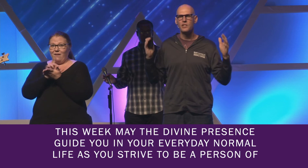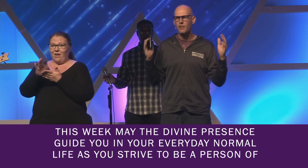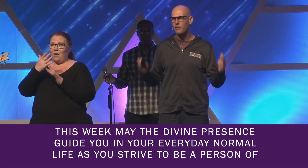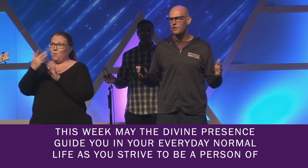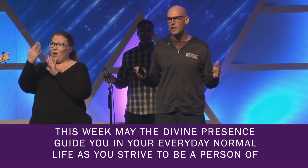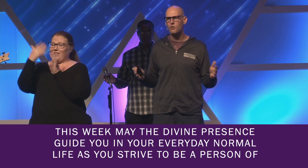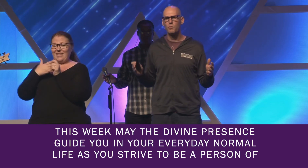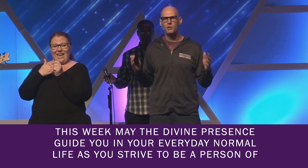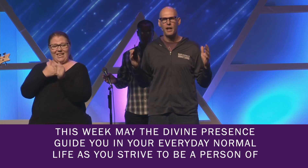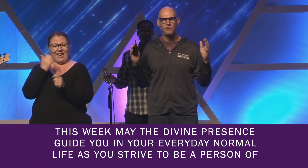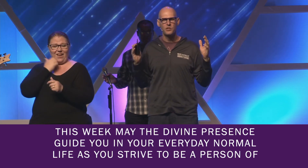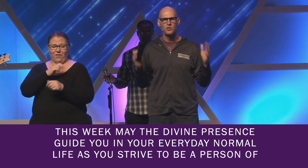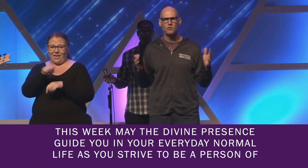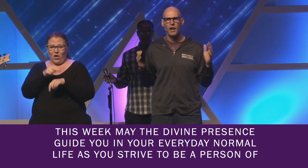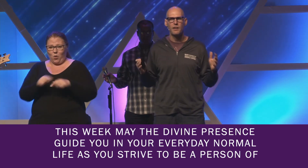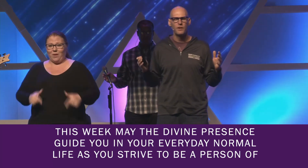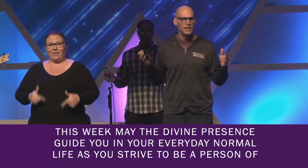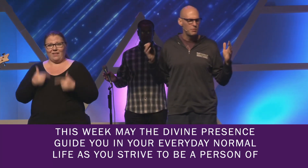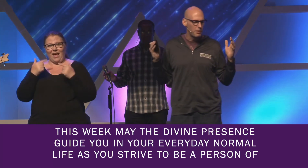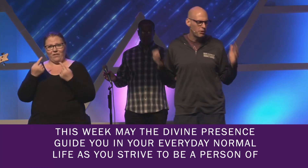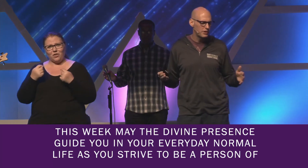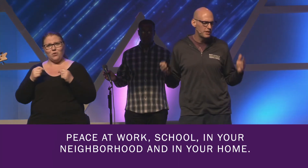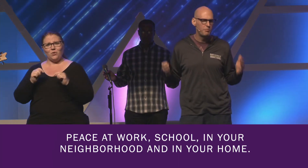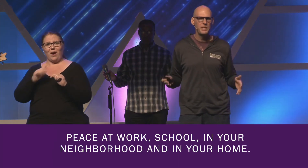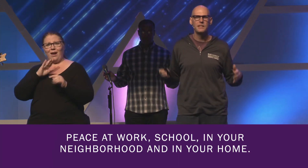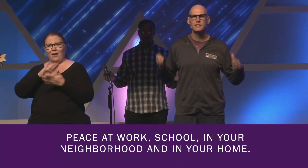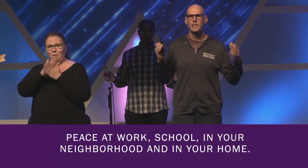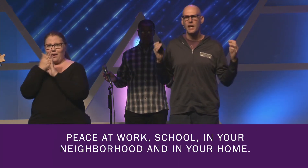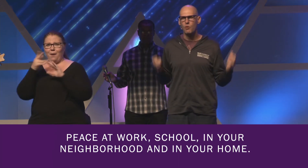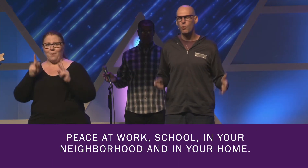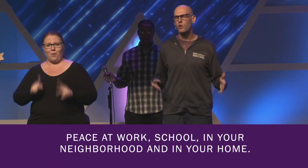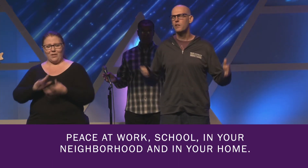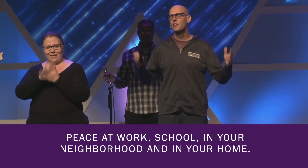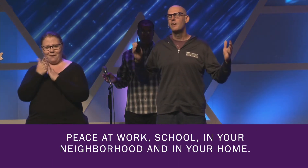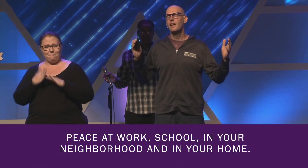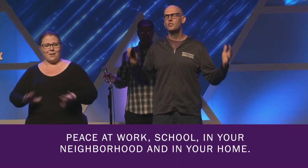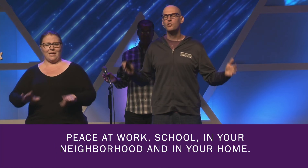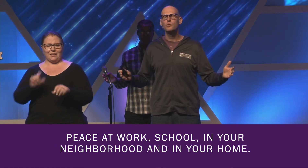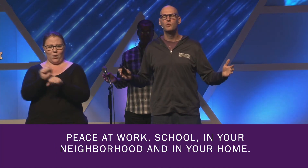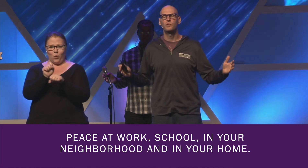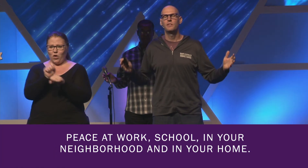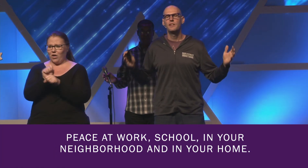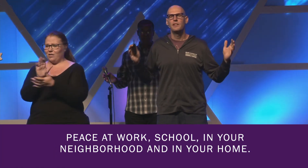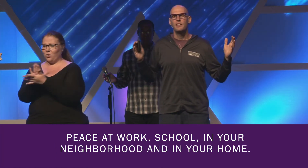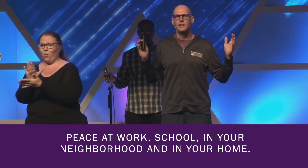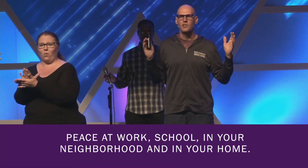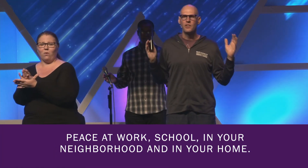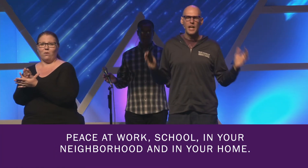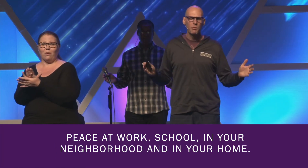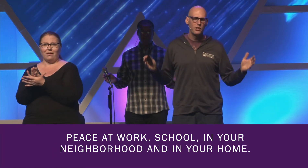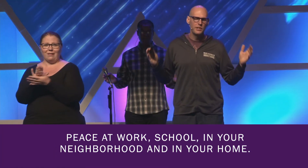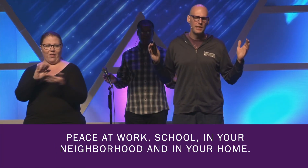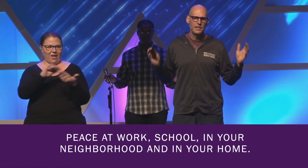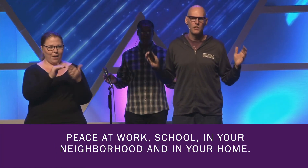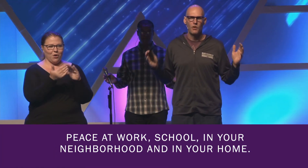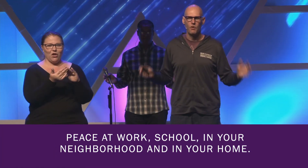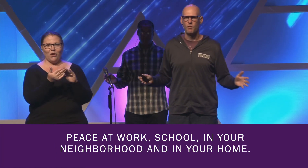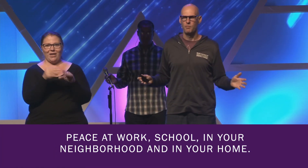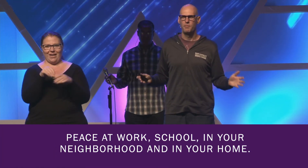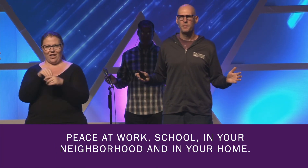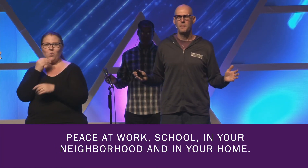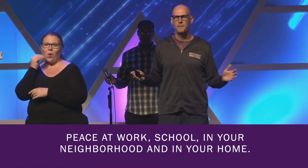you in your everyday normal life as you strive to be a person of peace at work, at school, in your neighborhood, and in